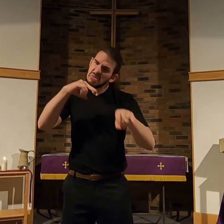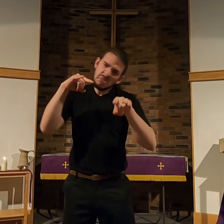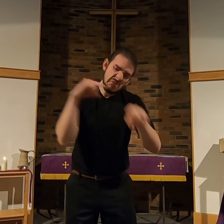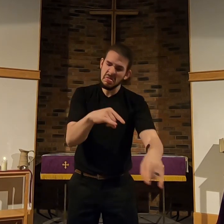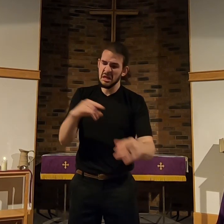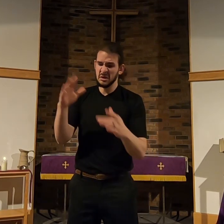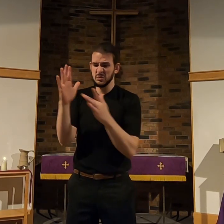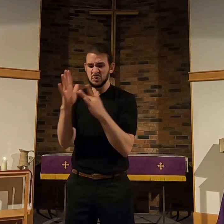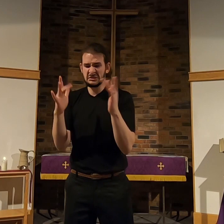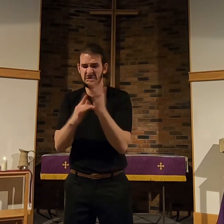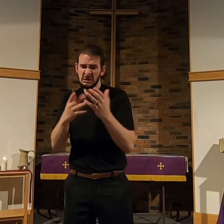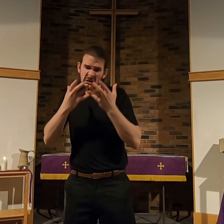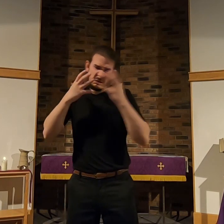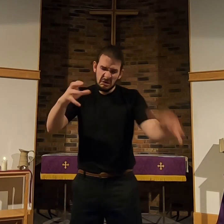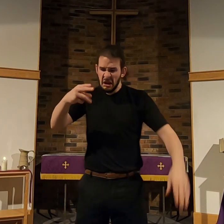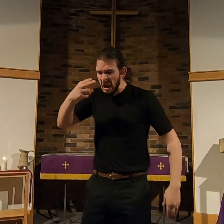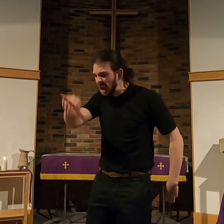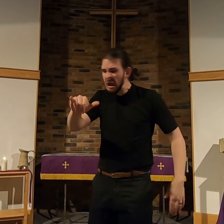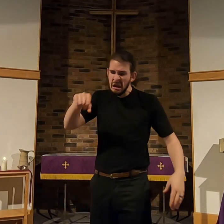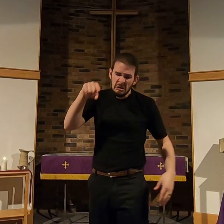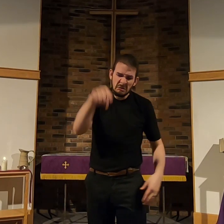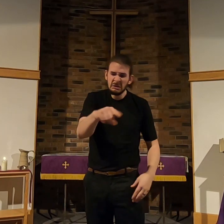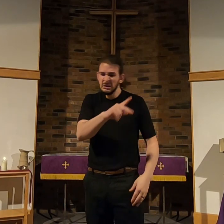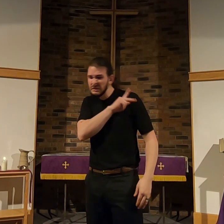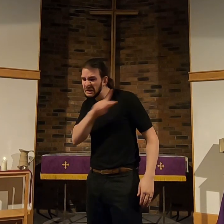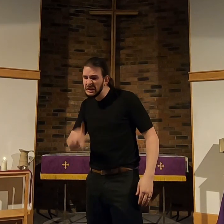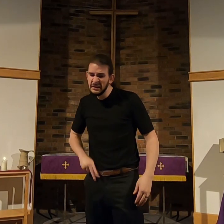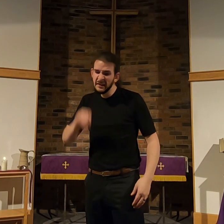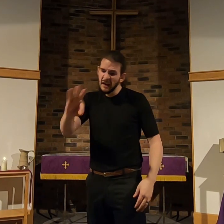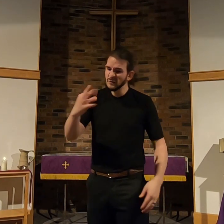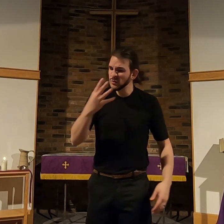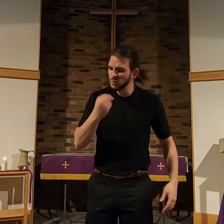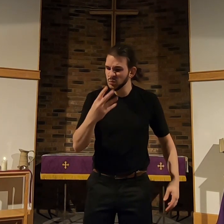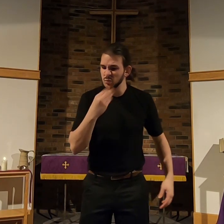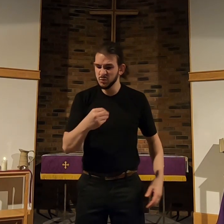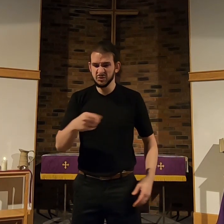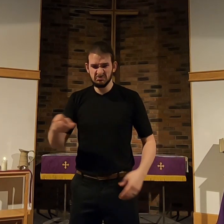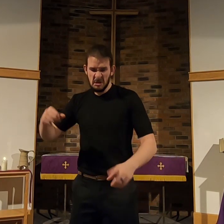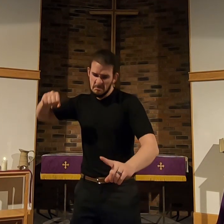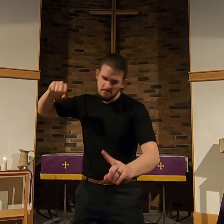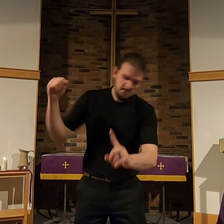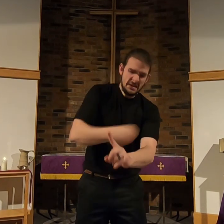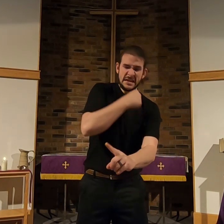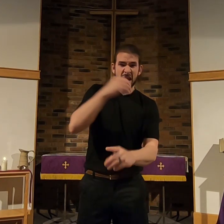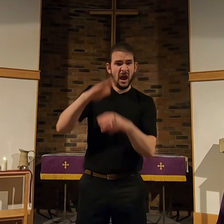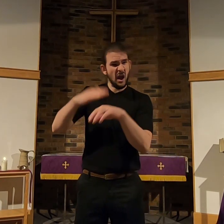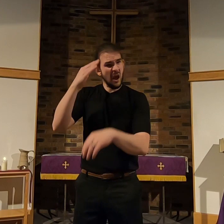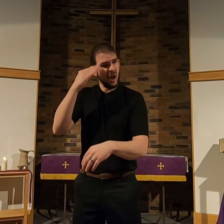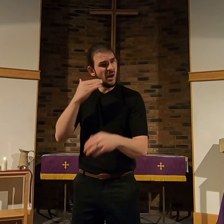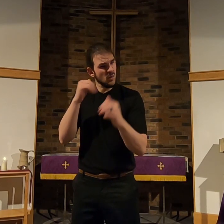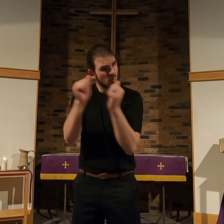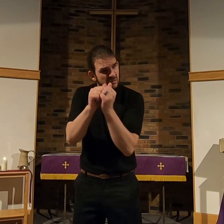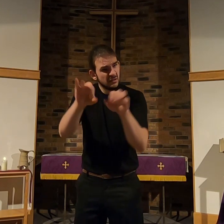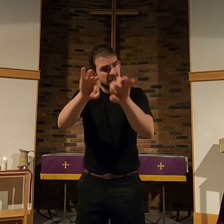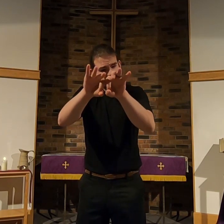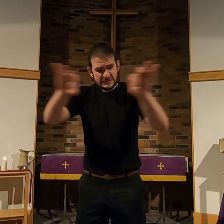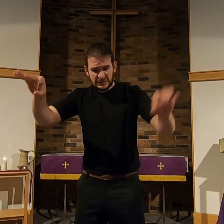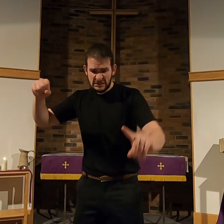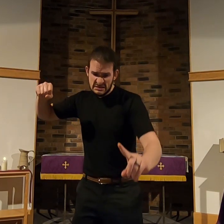They made fun of Jesus and shouted, "Hey, you king of the Jews!" And then they beat him on the head with a